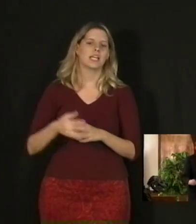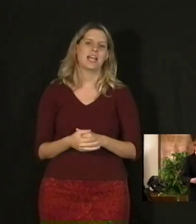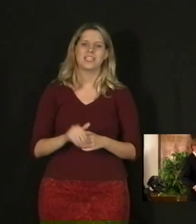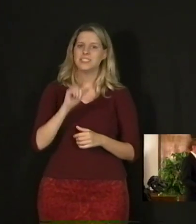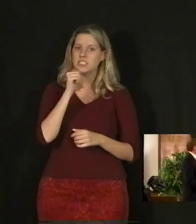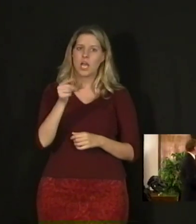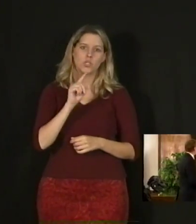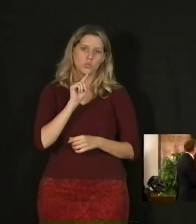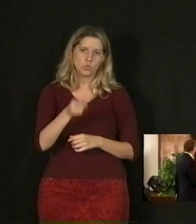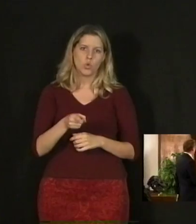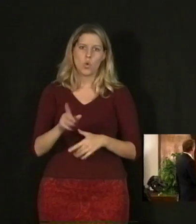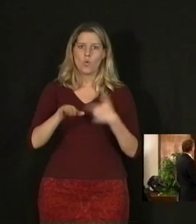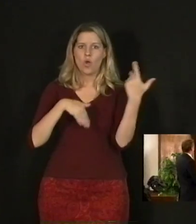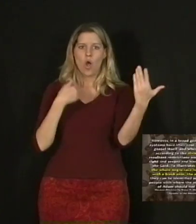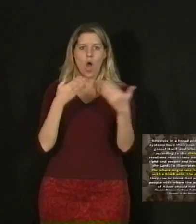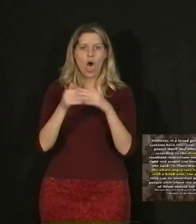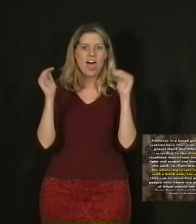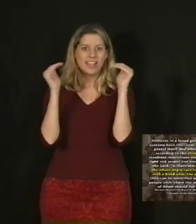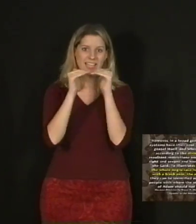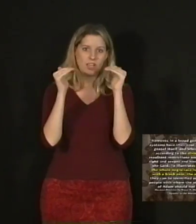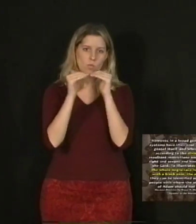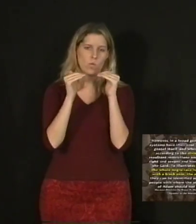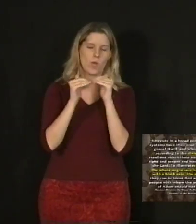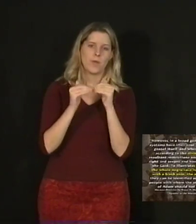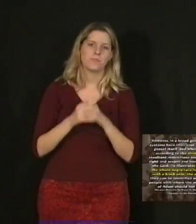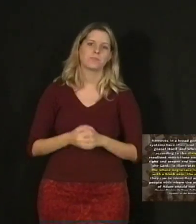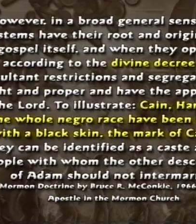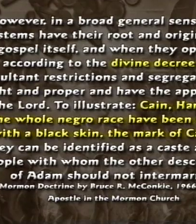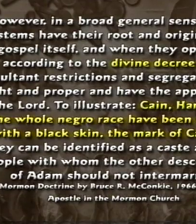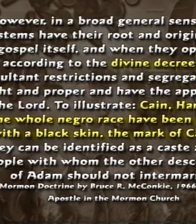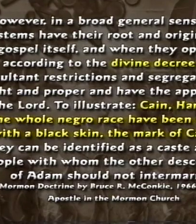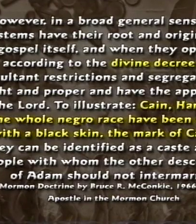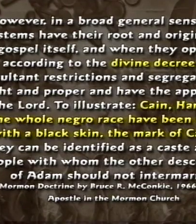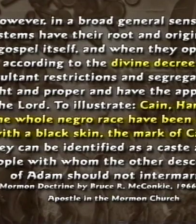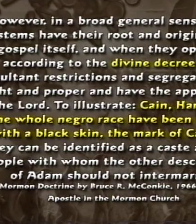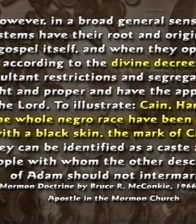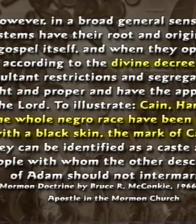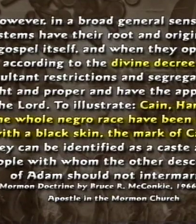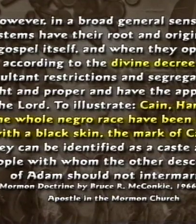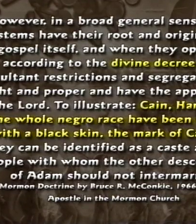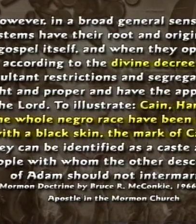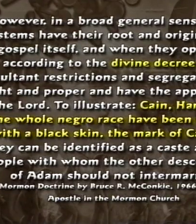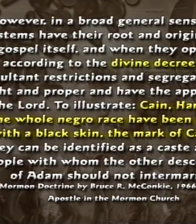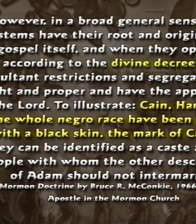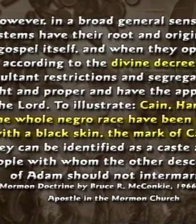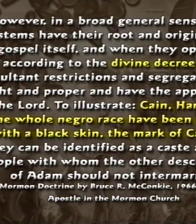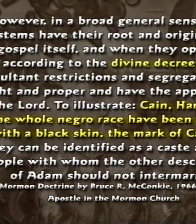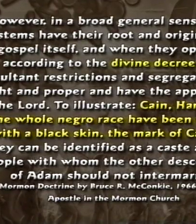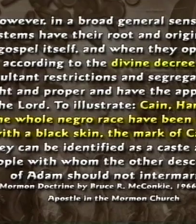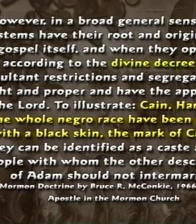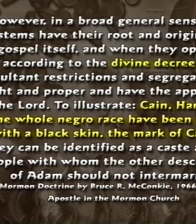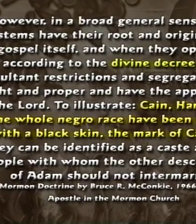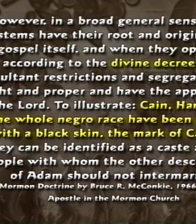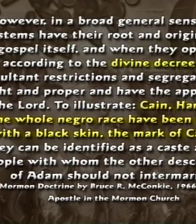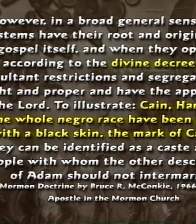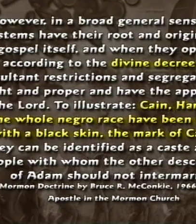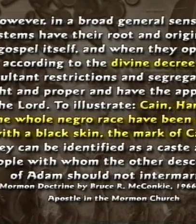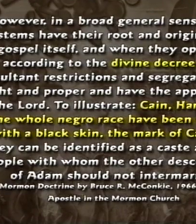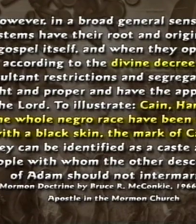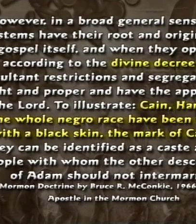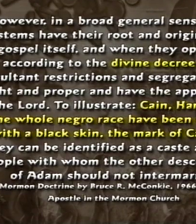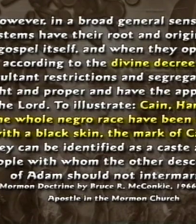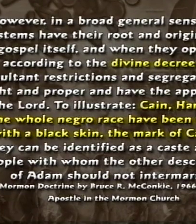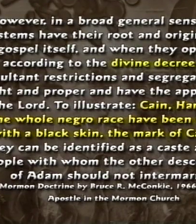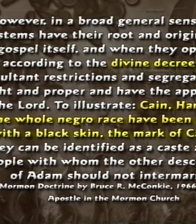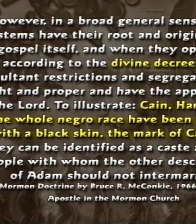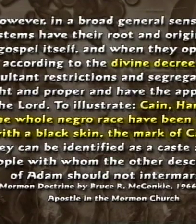equal. This Mormon apostle said, in a broad sense, caste systems have their root and origin in the gospel. It's by divine